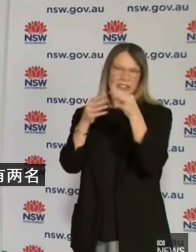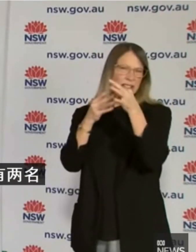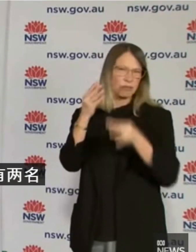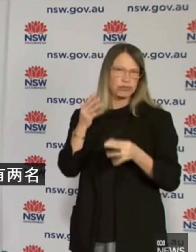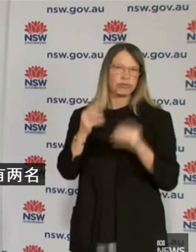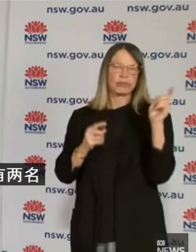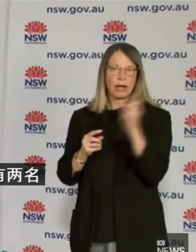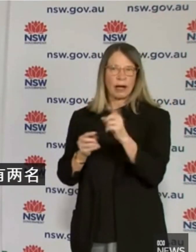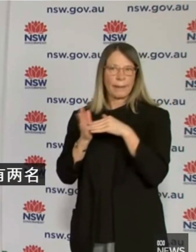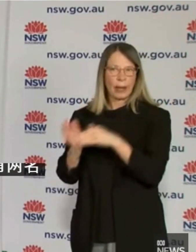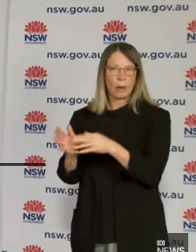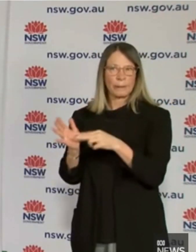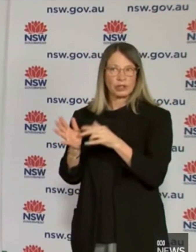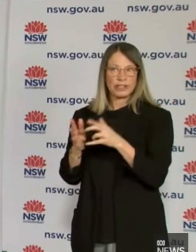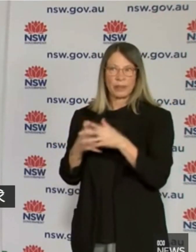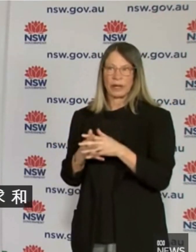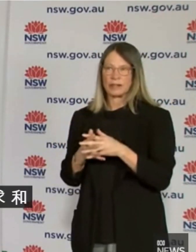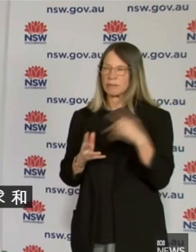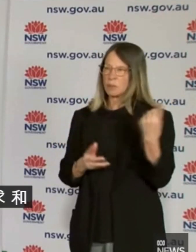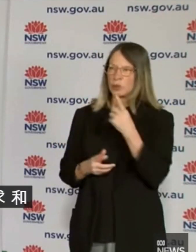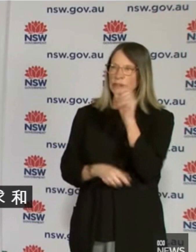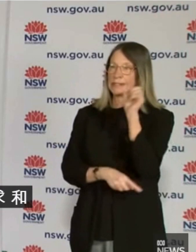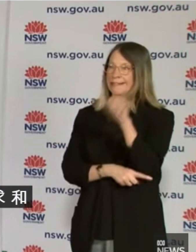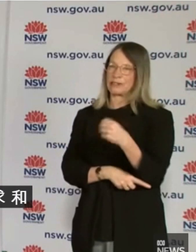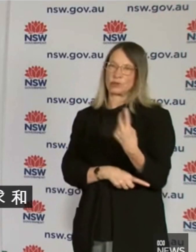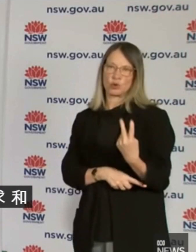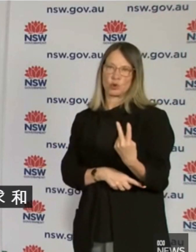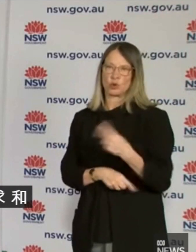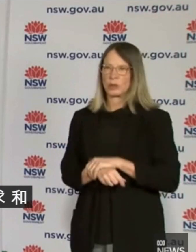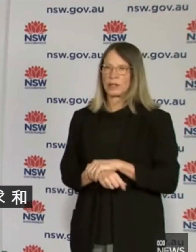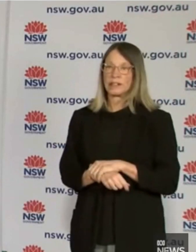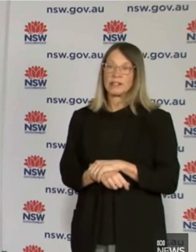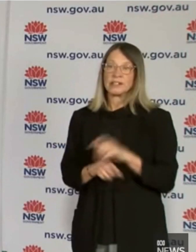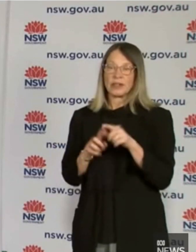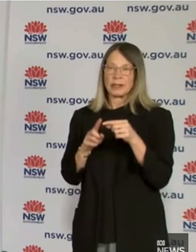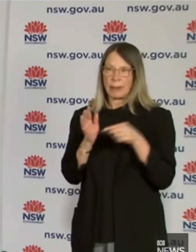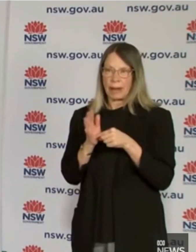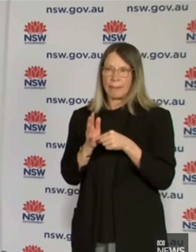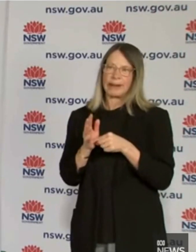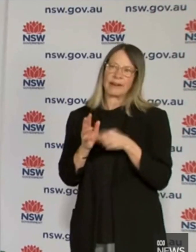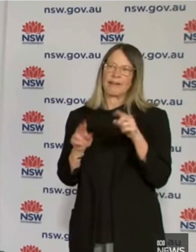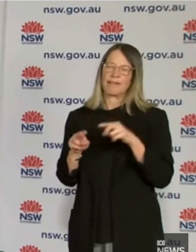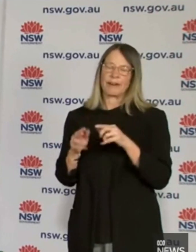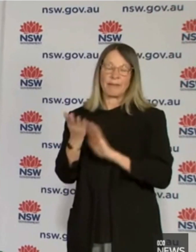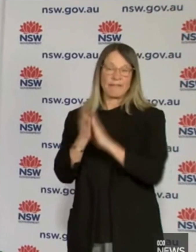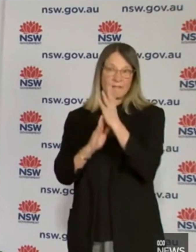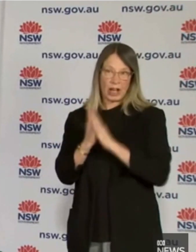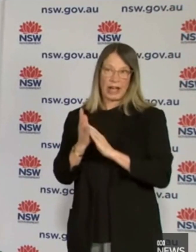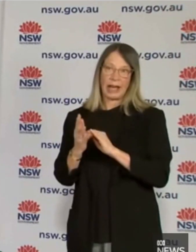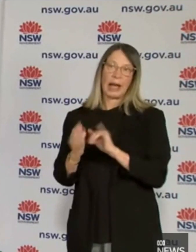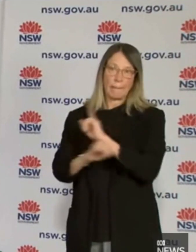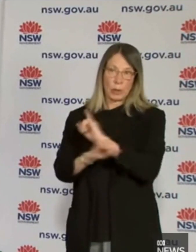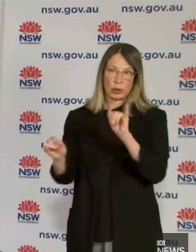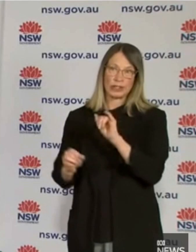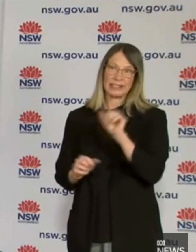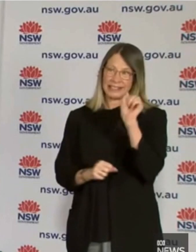that have taken up that request. That's from the Department of Fire and Emergency Services in WA. It's clear that there's no appetite,